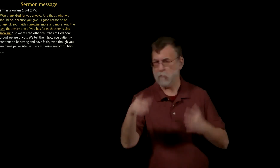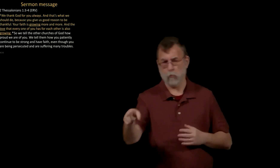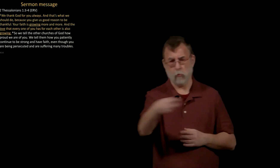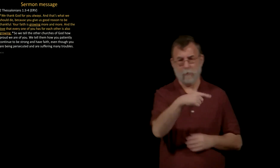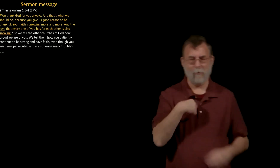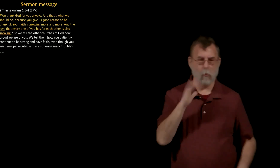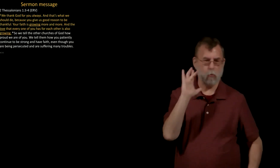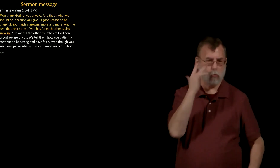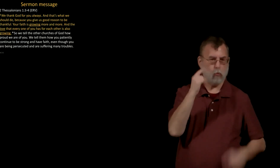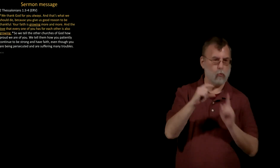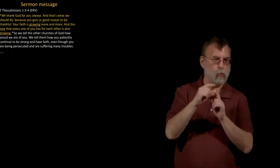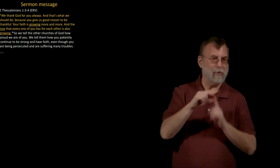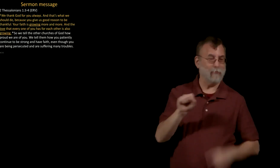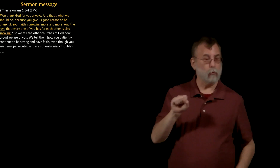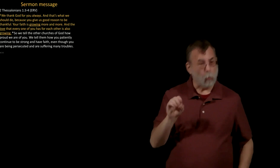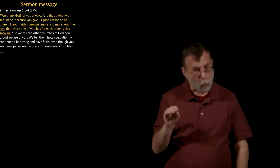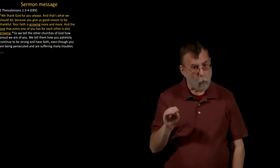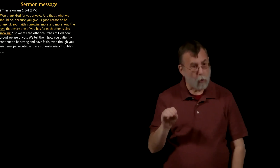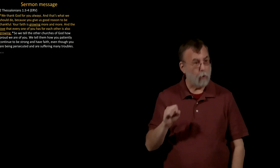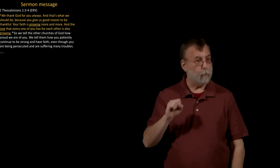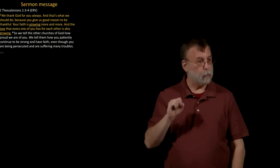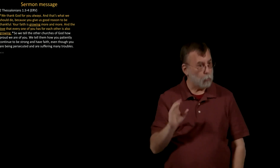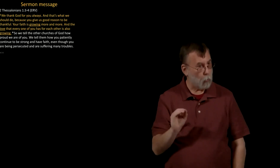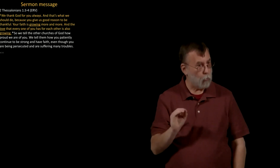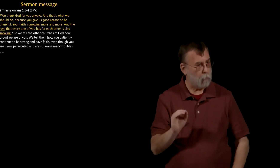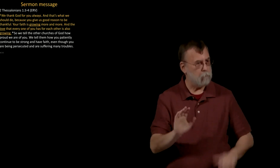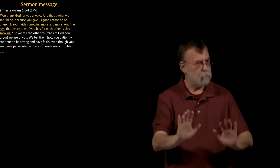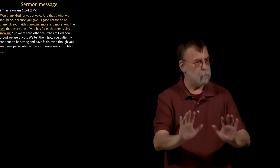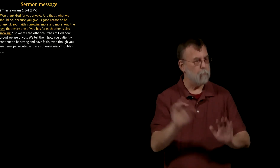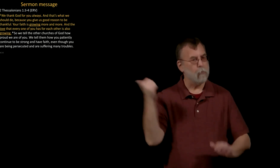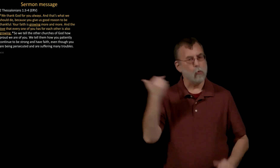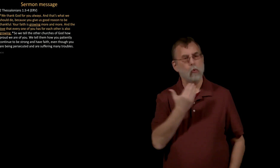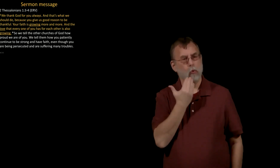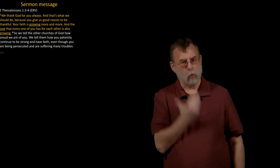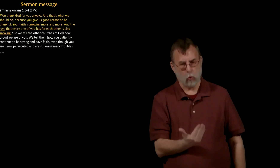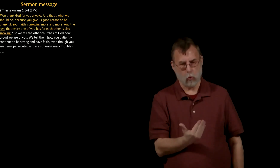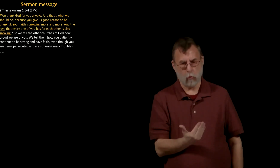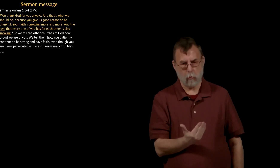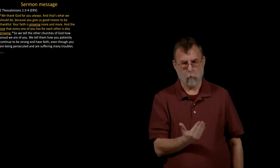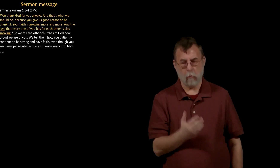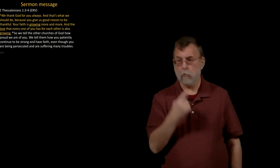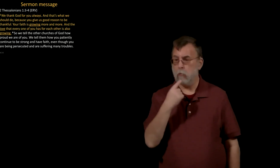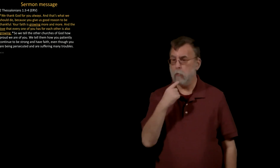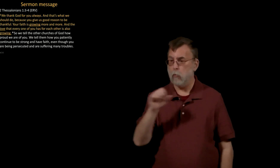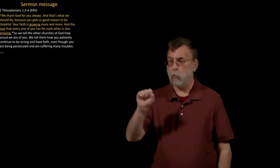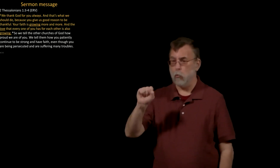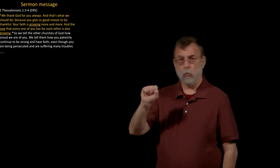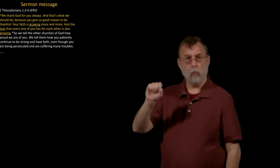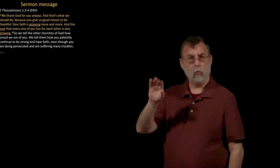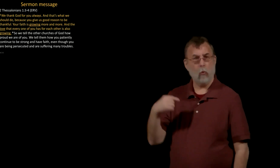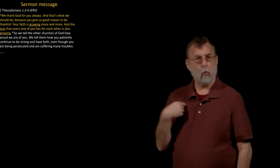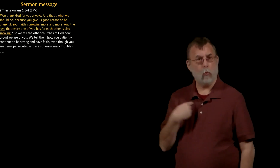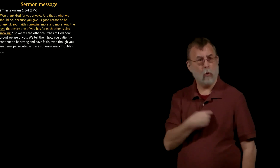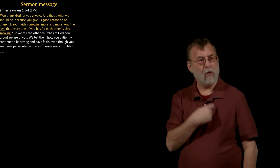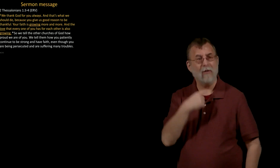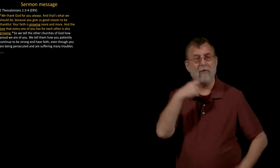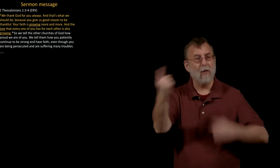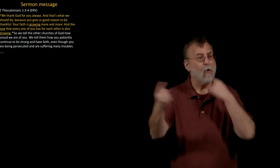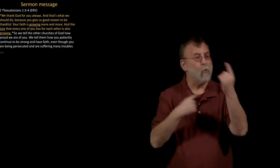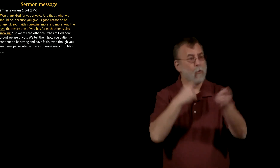It says, so, the word so, you might be sick of it, you hear it, so, but this is a good meaning for so.